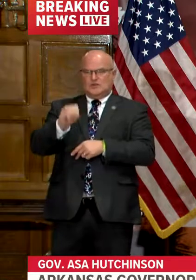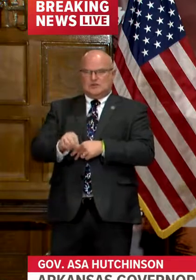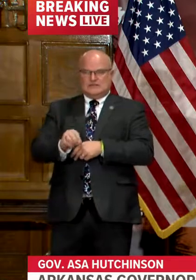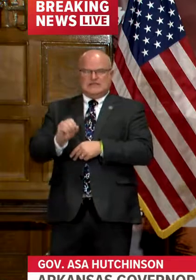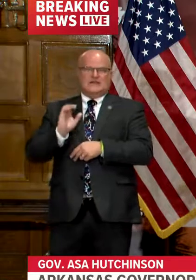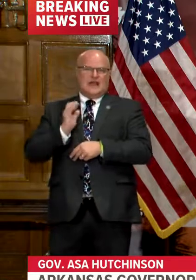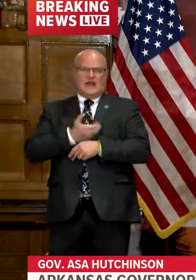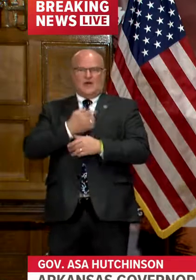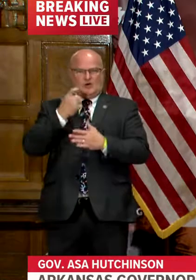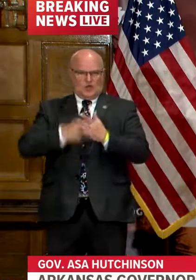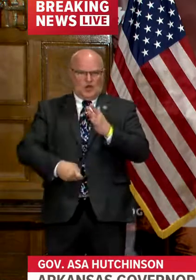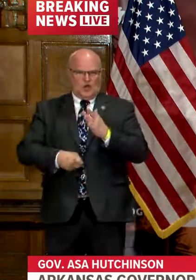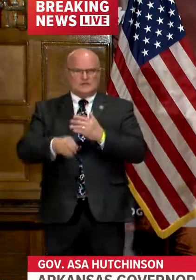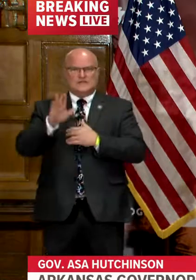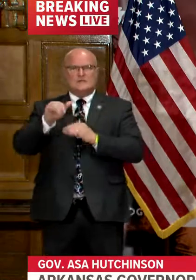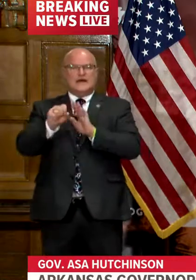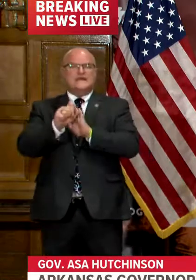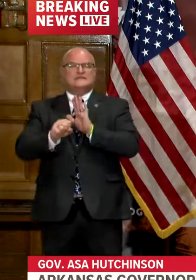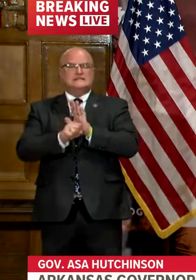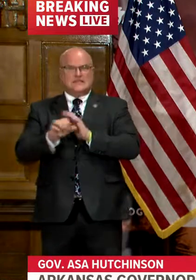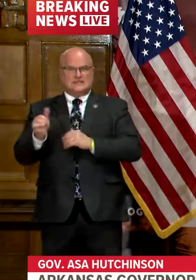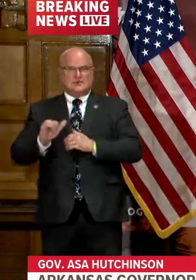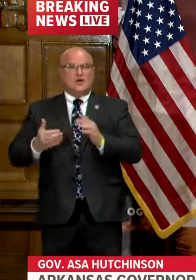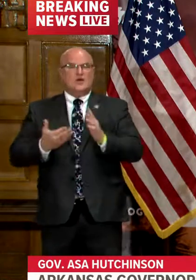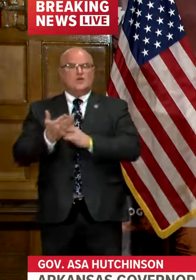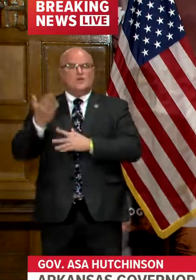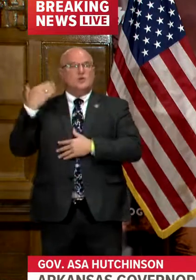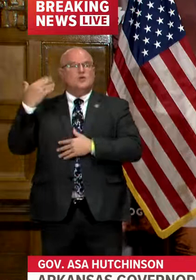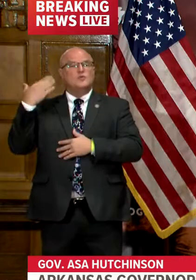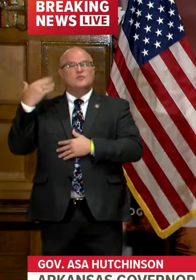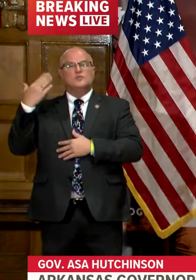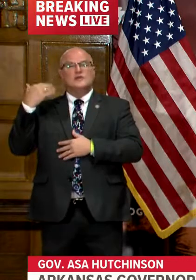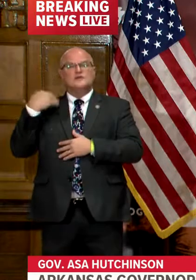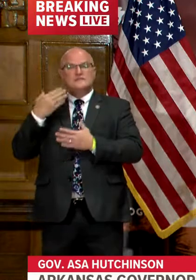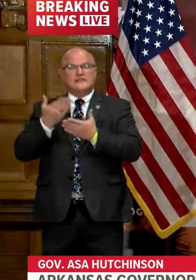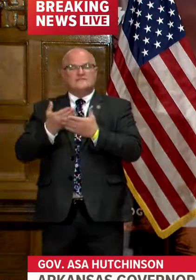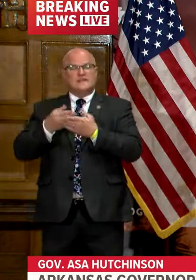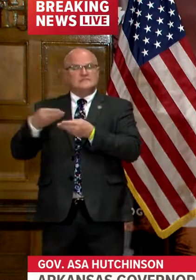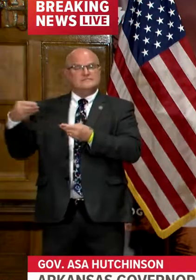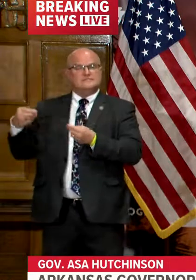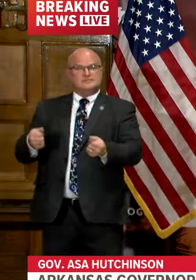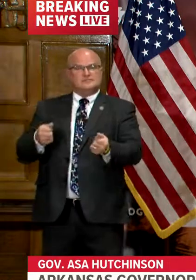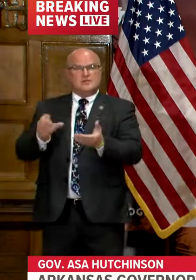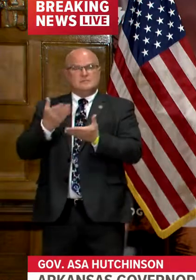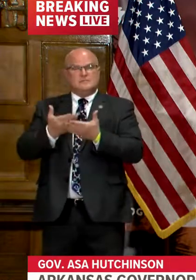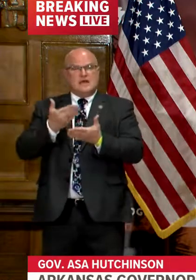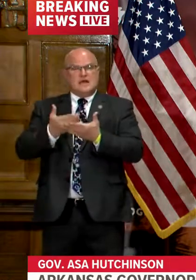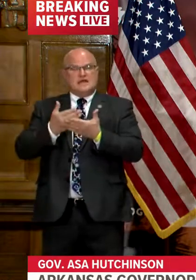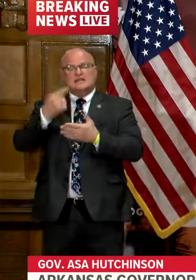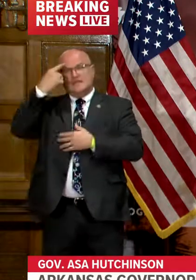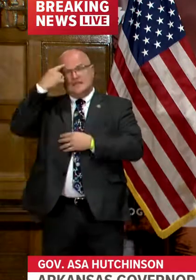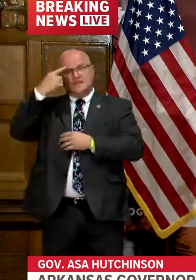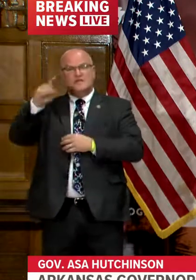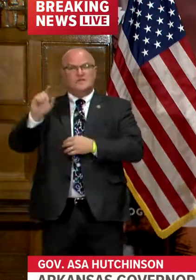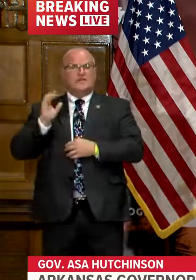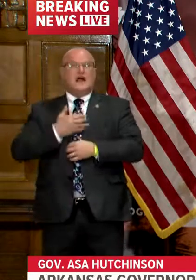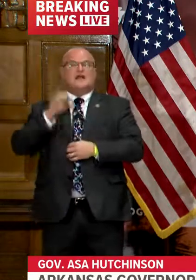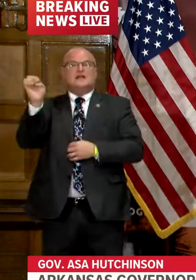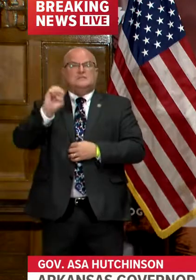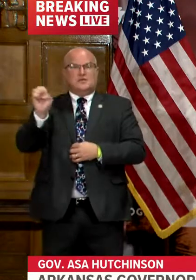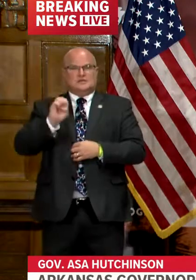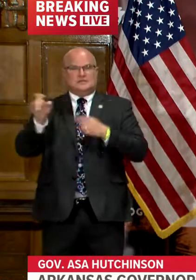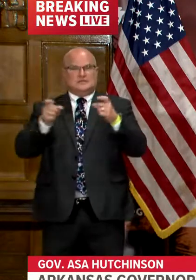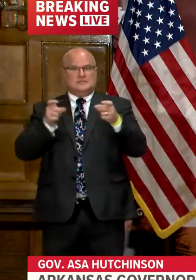our cost share by the state as well through previously funded appropriations to our